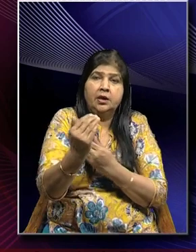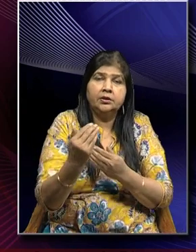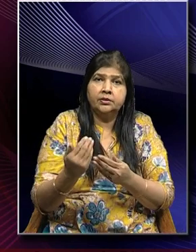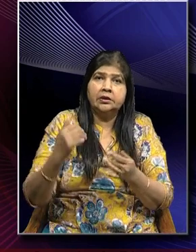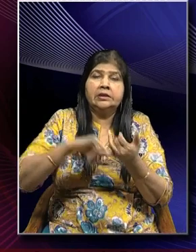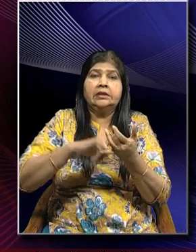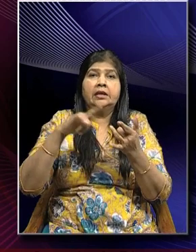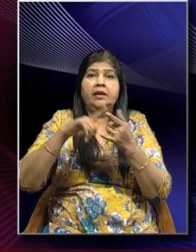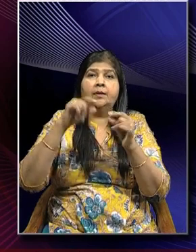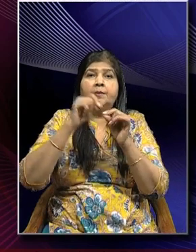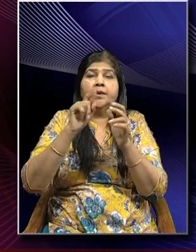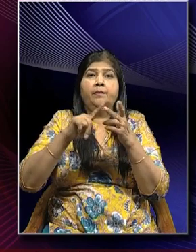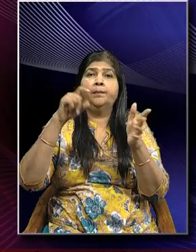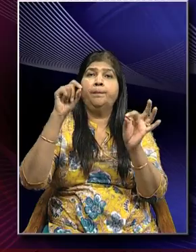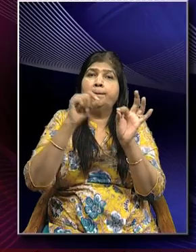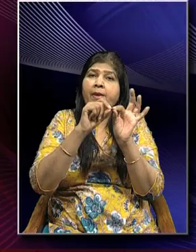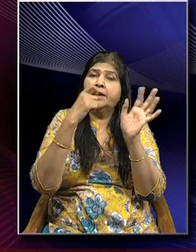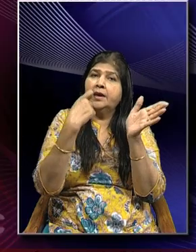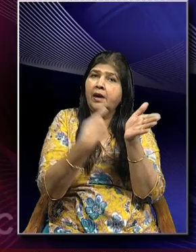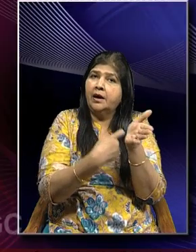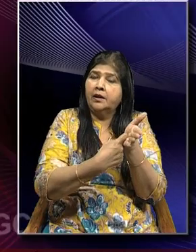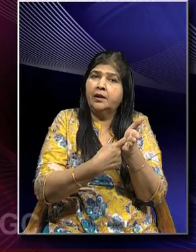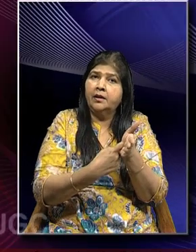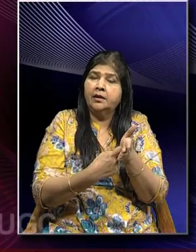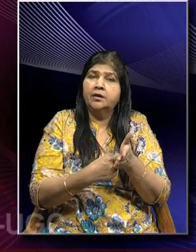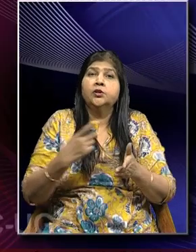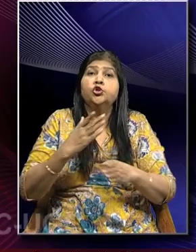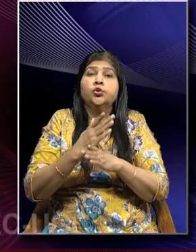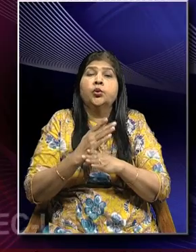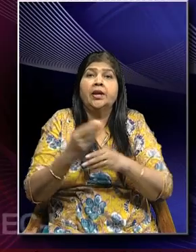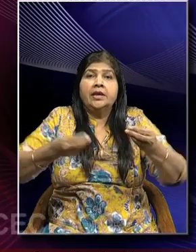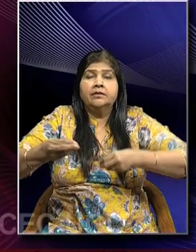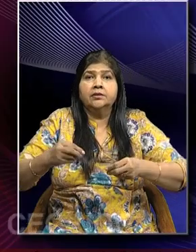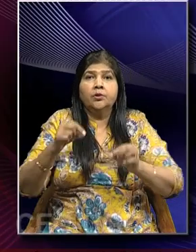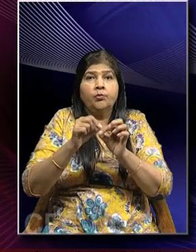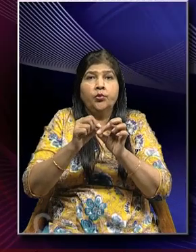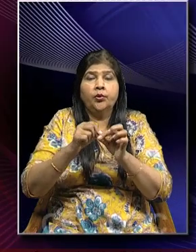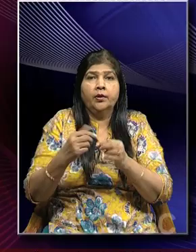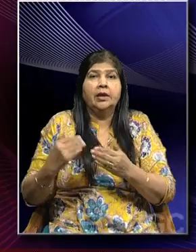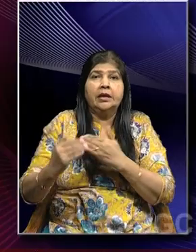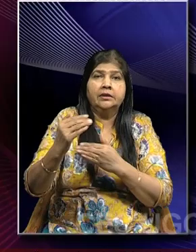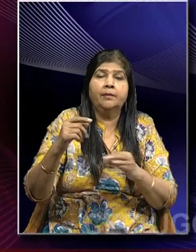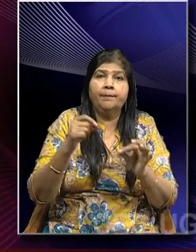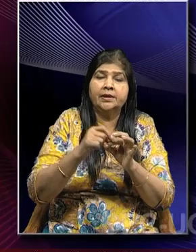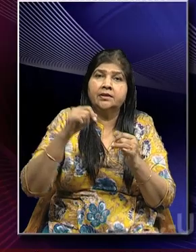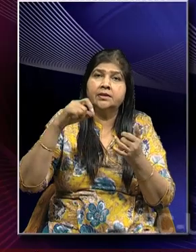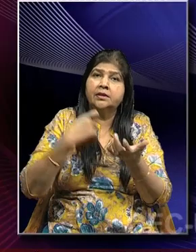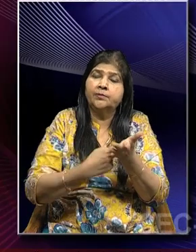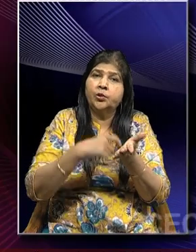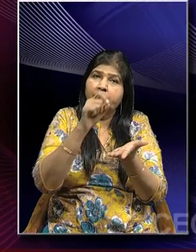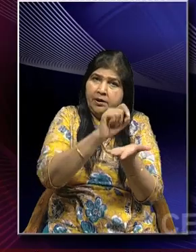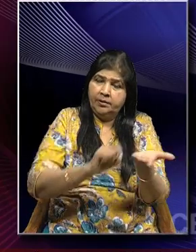SEBI's BRR. Now Securities and Exchange Board of India, it expanded BRR, that is Business Responsibility